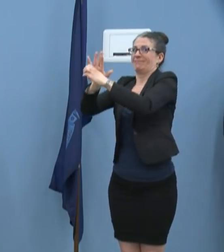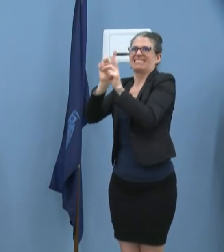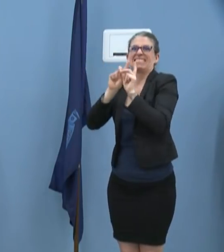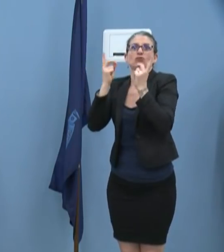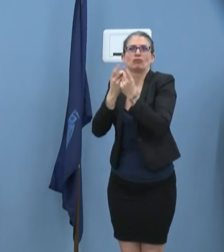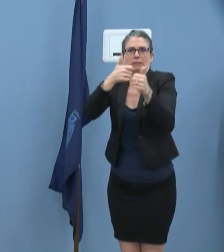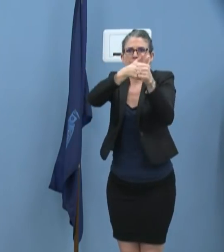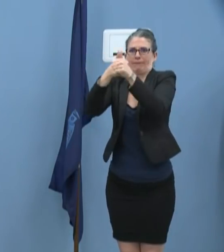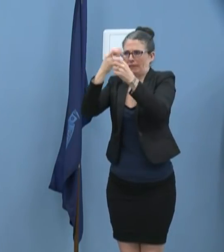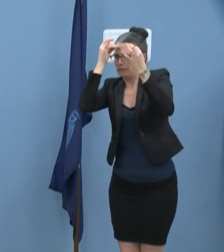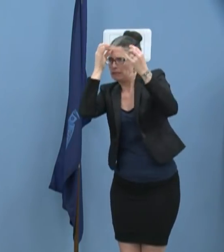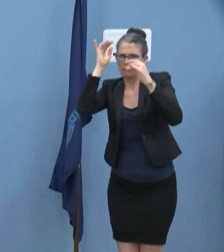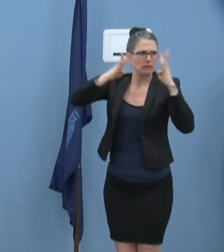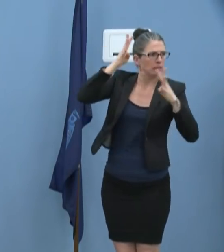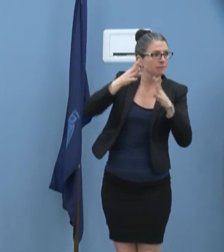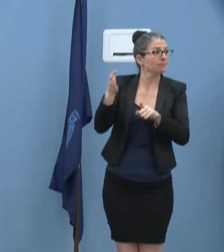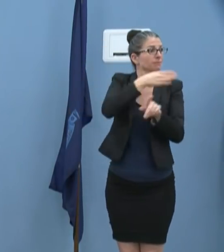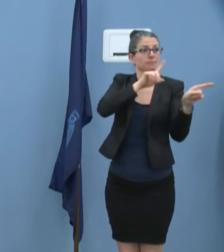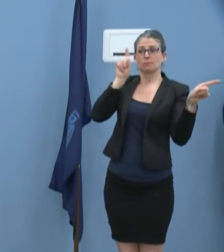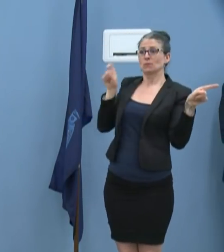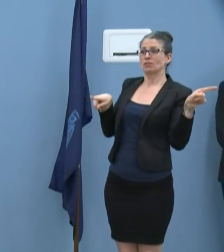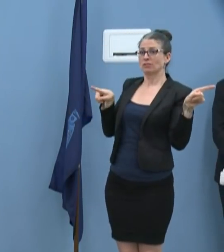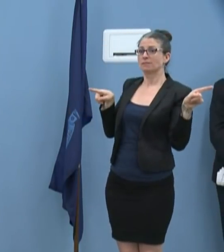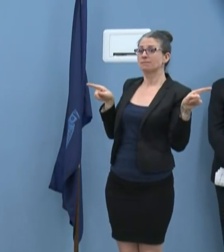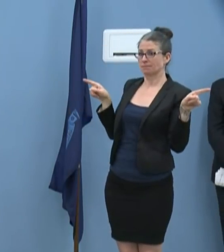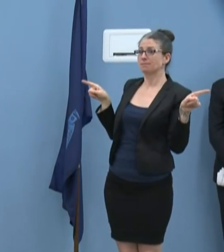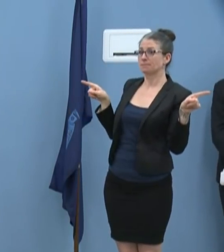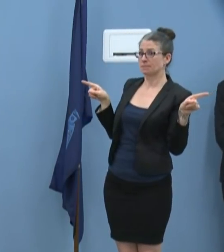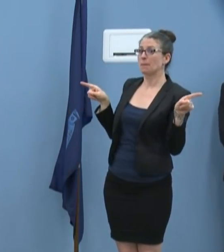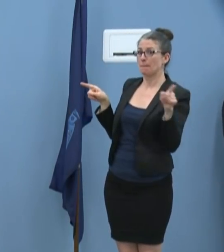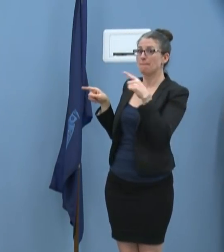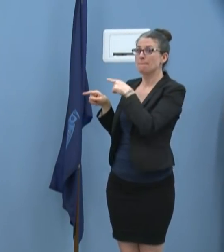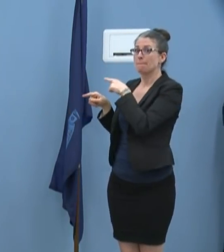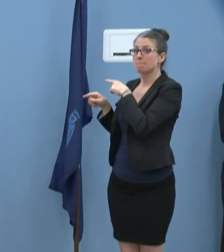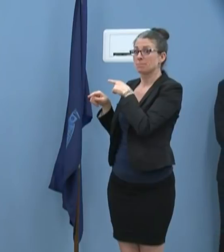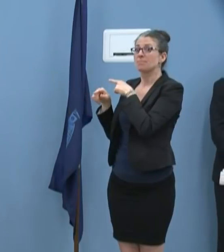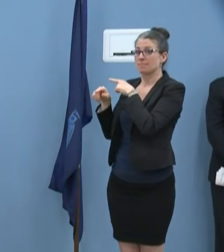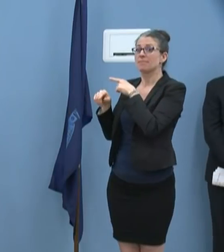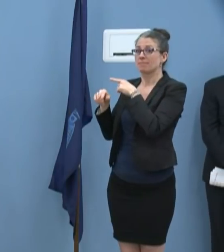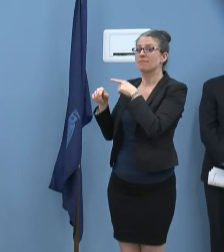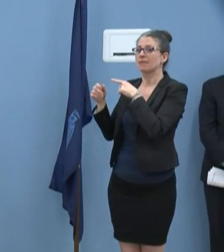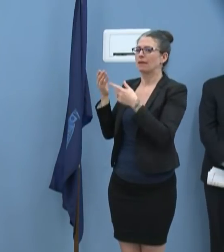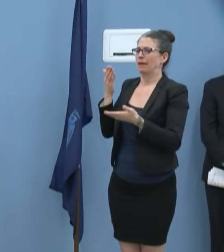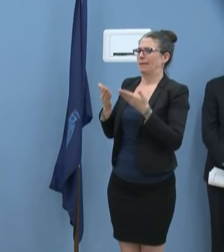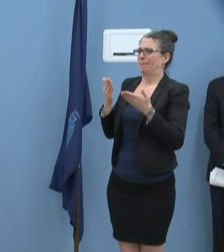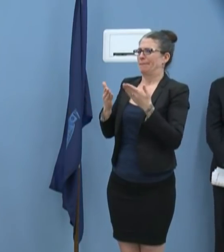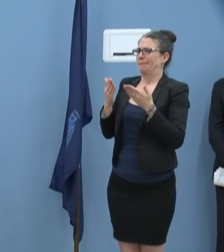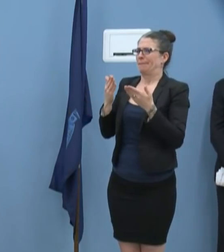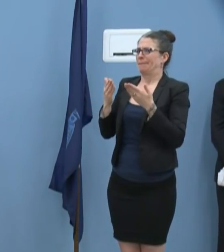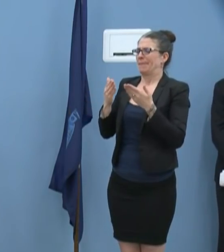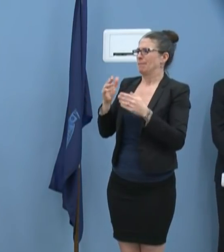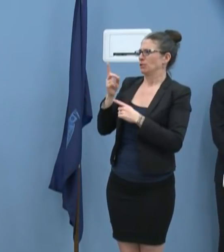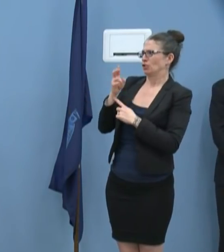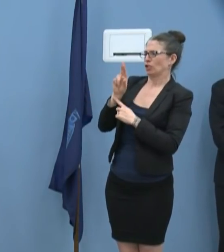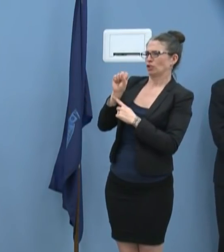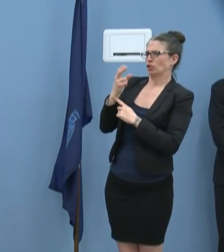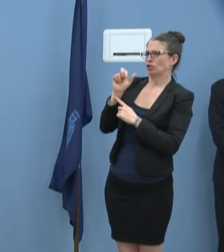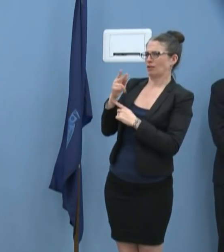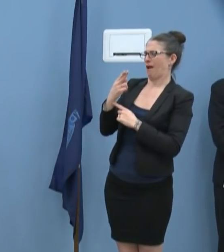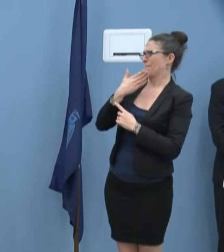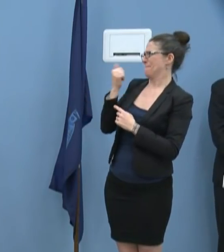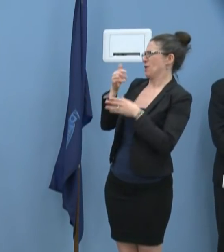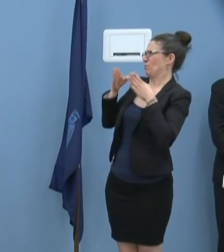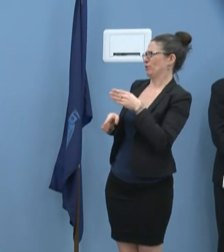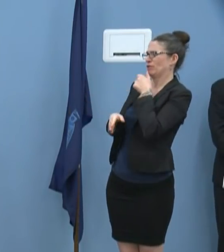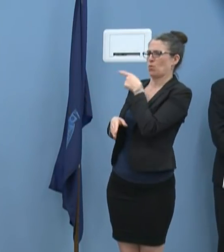healthy. Heather, and this may be a question that Dr. Shaw might want to help answer. We keep hearing about